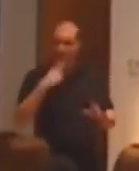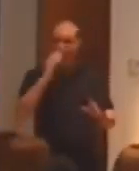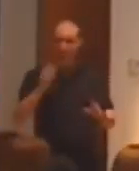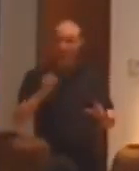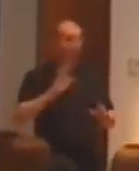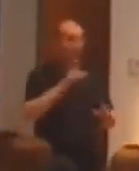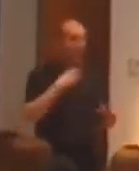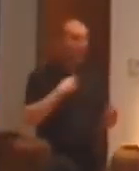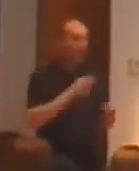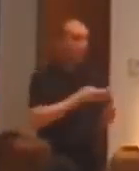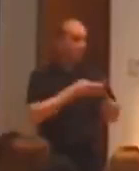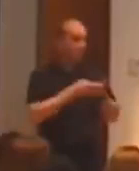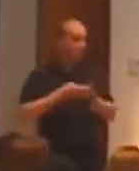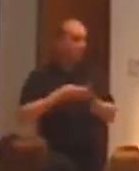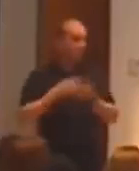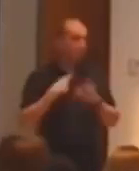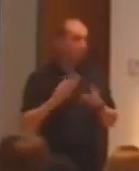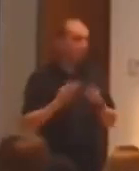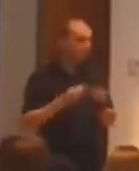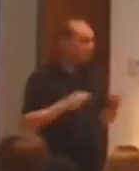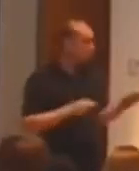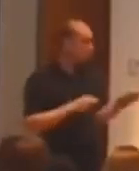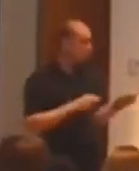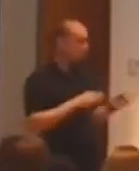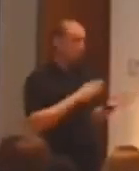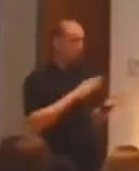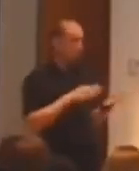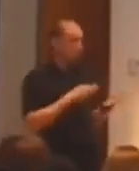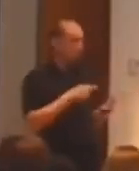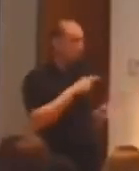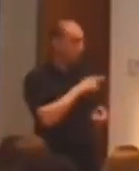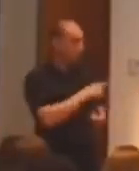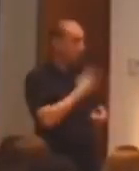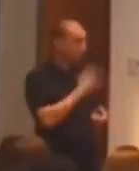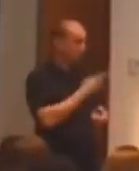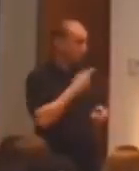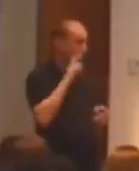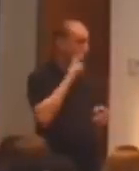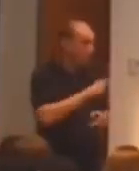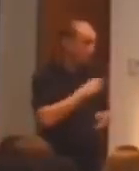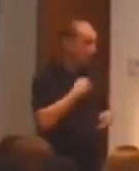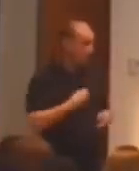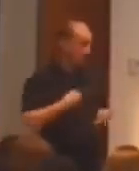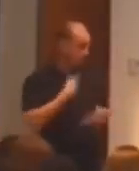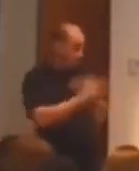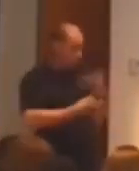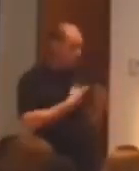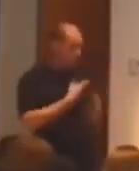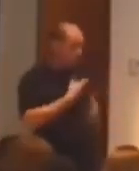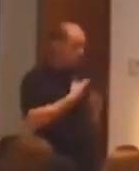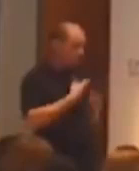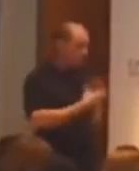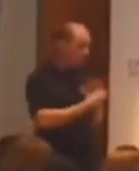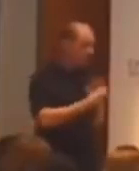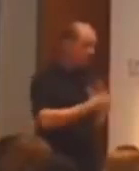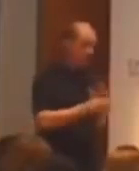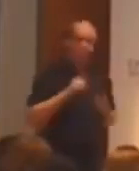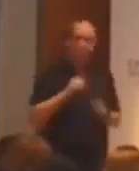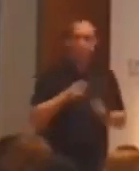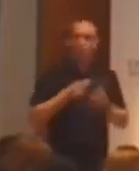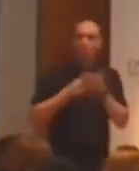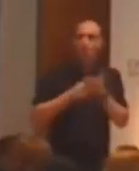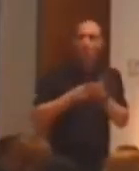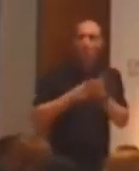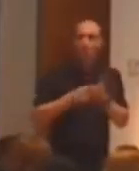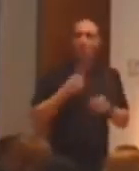Mr. Swinney says he's watched them. I'm just pointing out what's in them. For example, it's recommended that pupils explore, for example, facial pornography, which involves